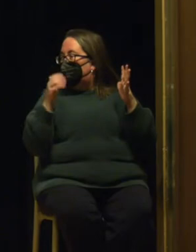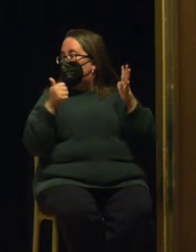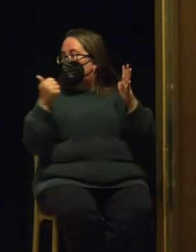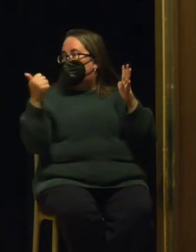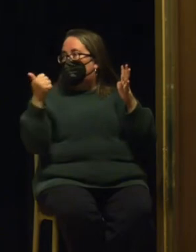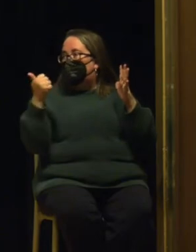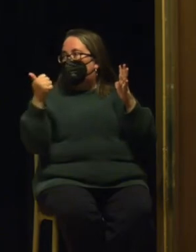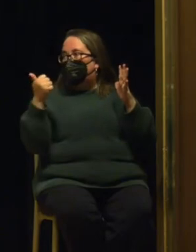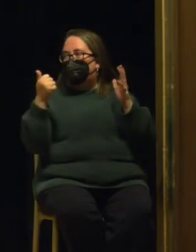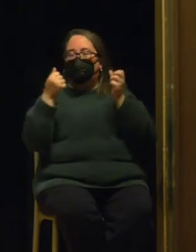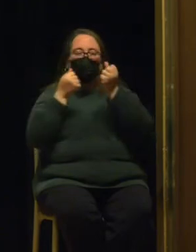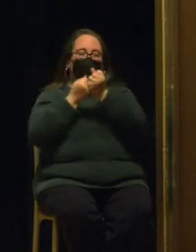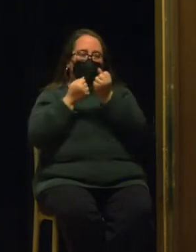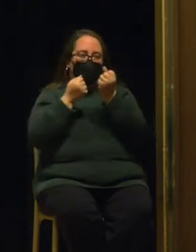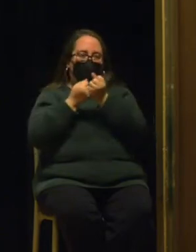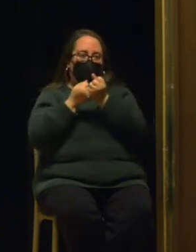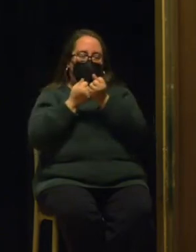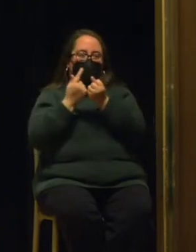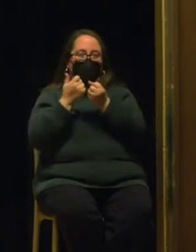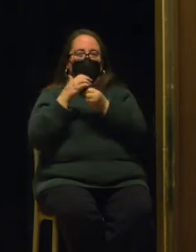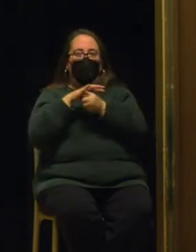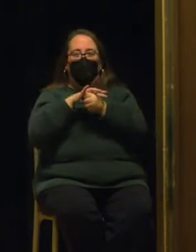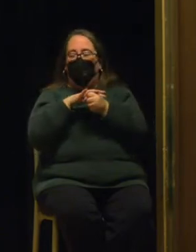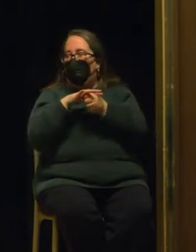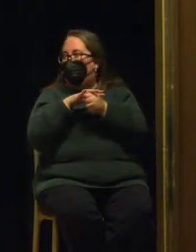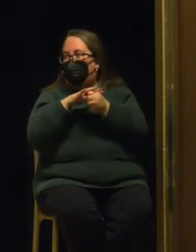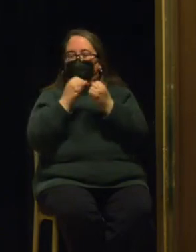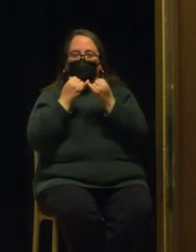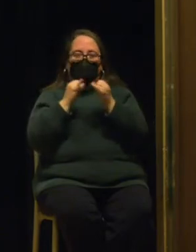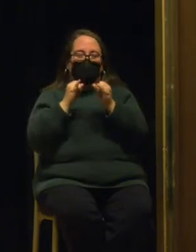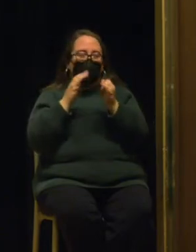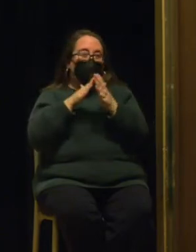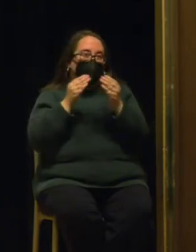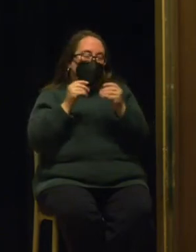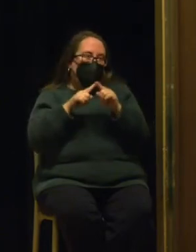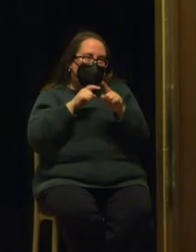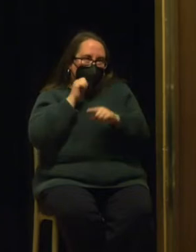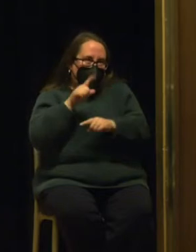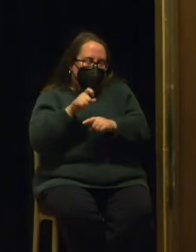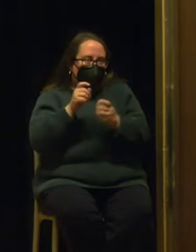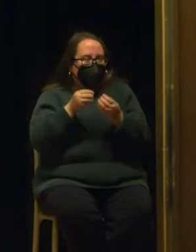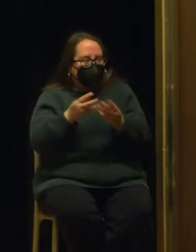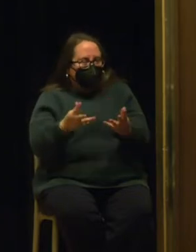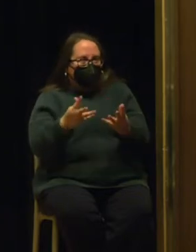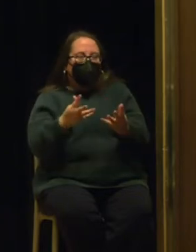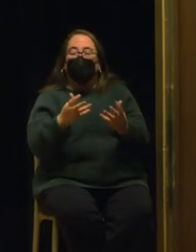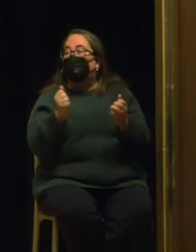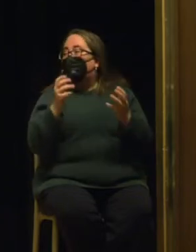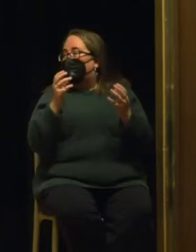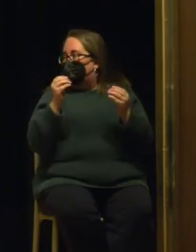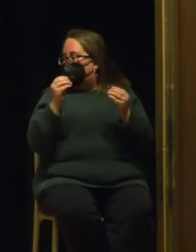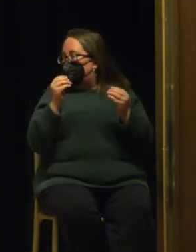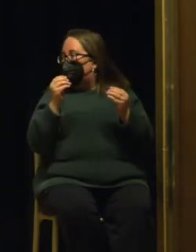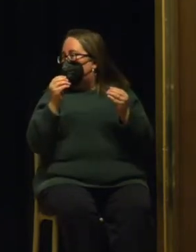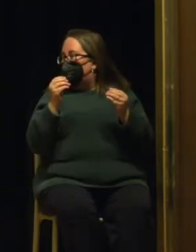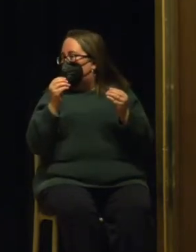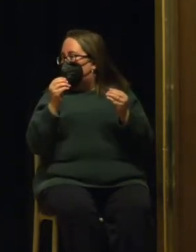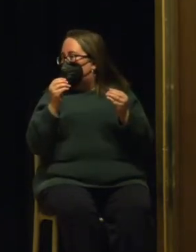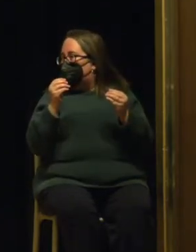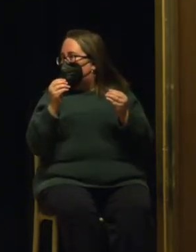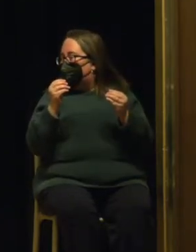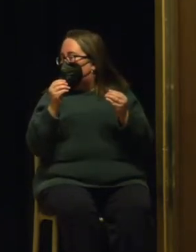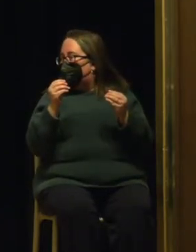outside and support one of our local indies, but we don't have to tonight because you all have a copy. So I'm going to ask you,